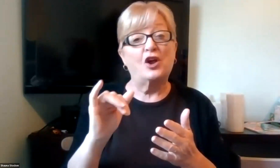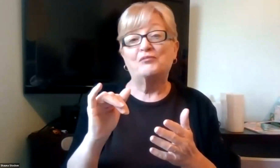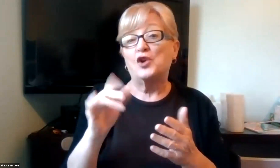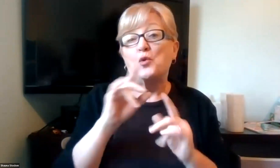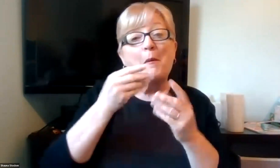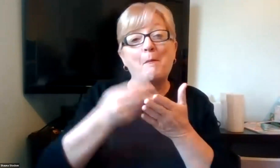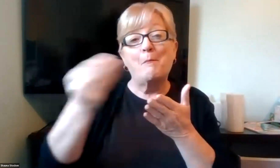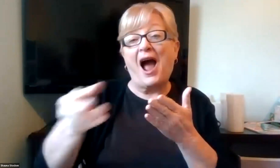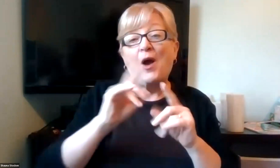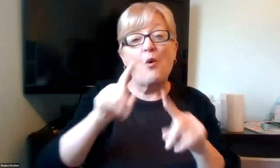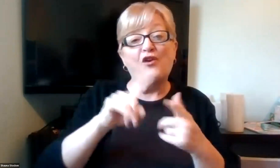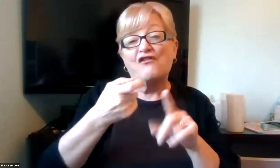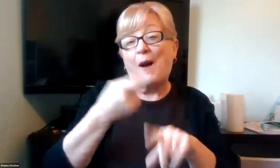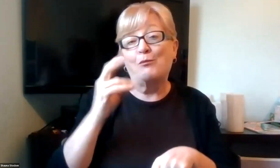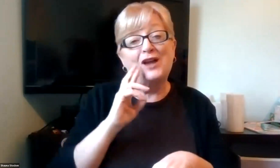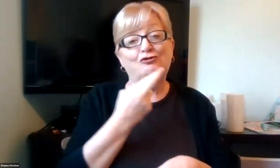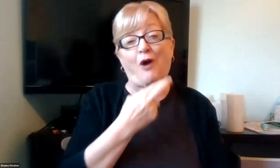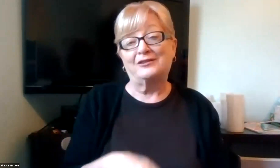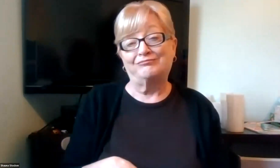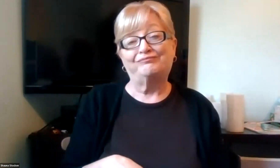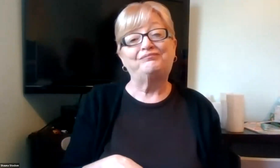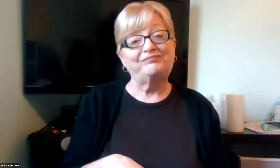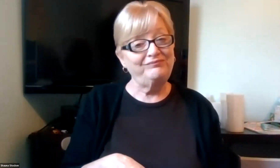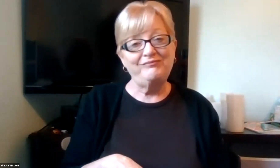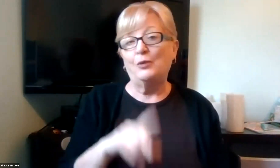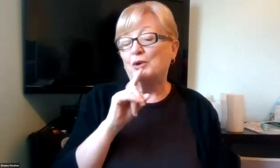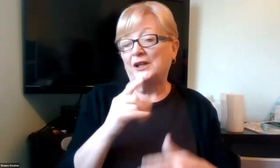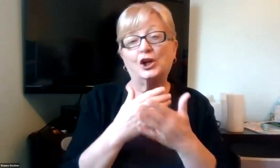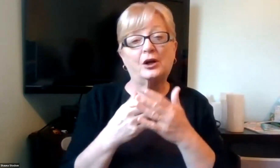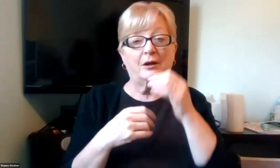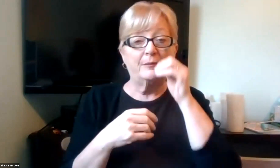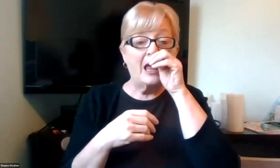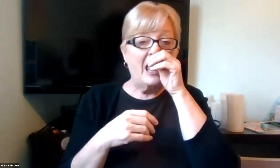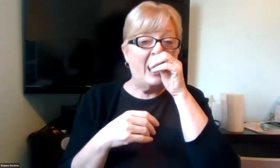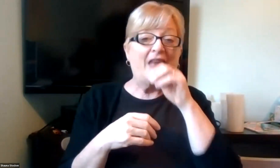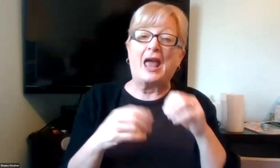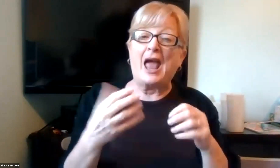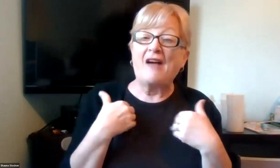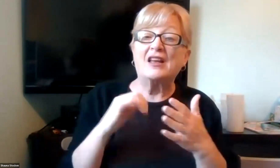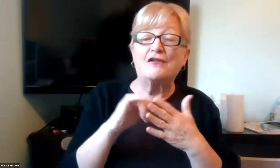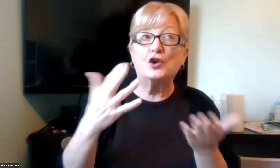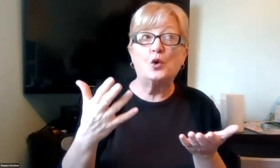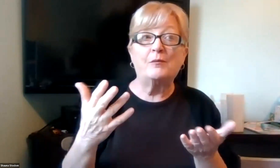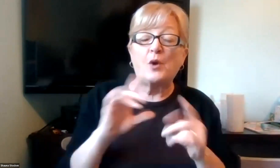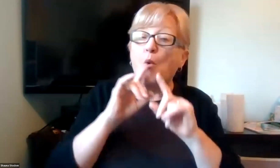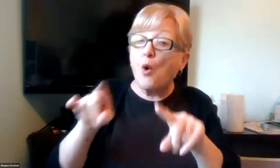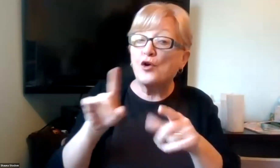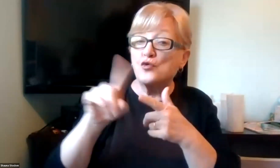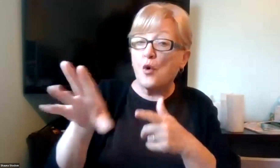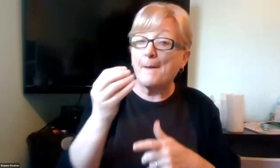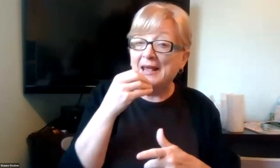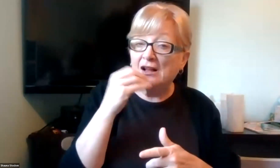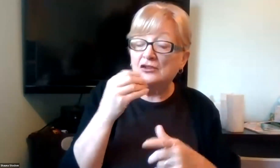getting. So and they do have, when you're selecting your meals within the app, they do